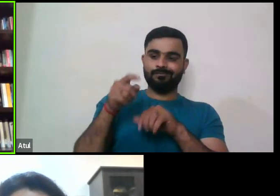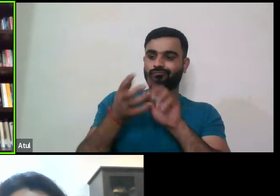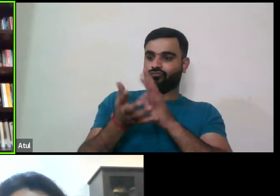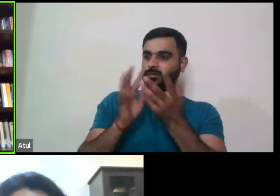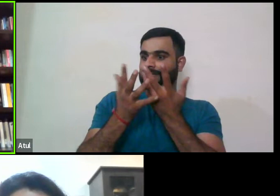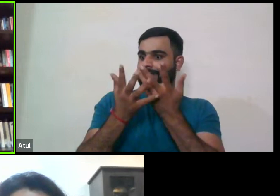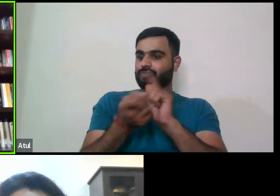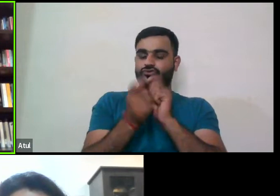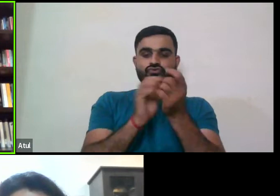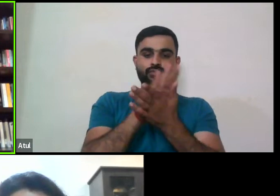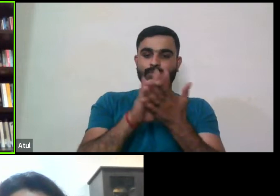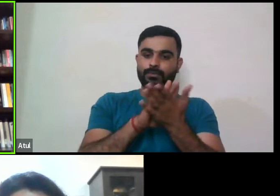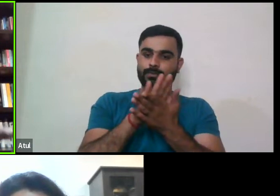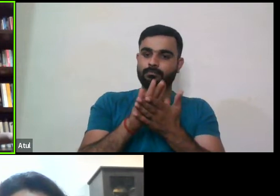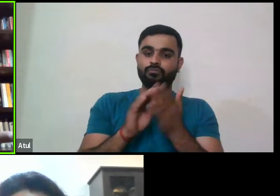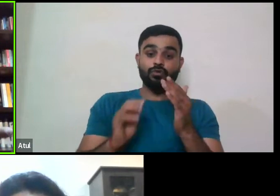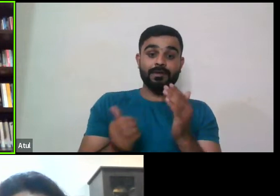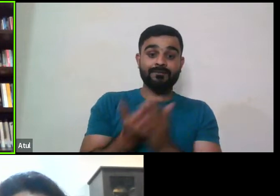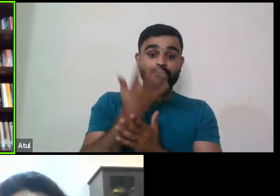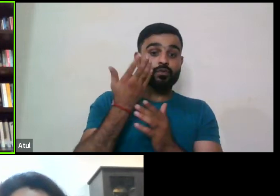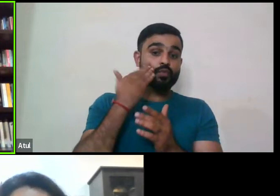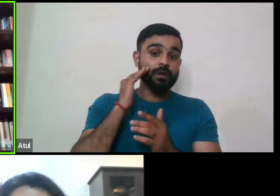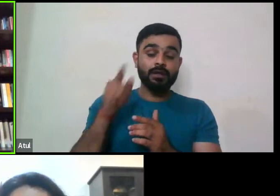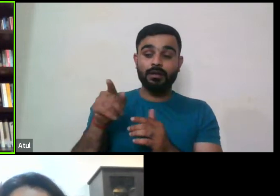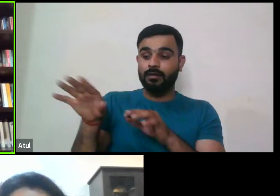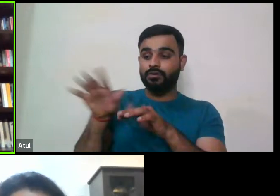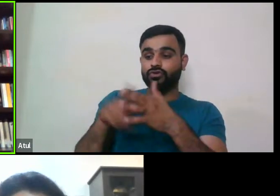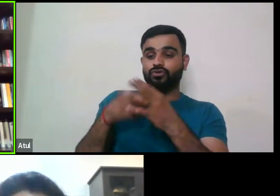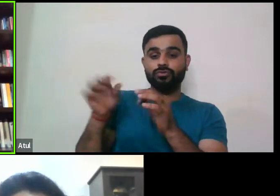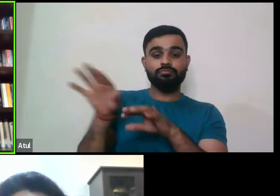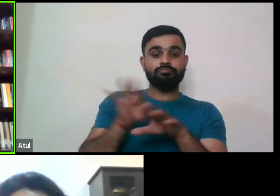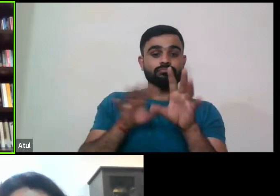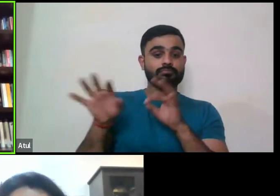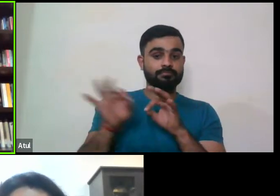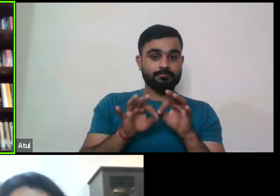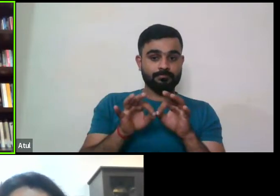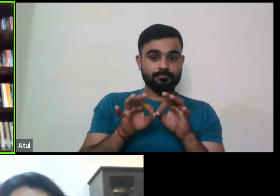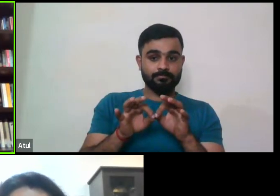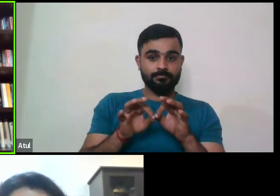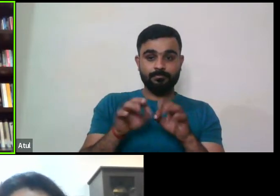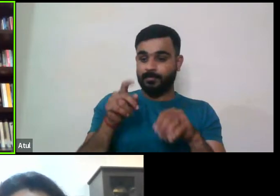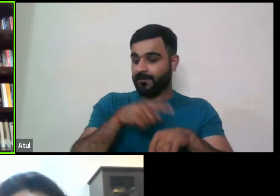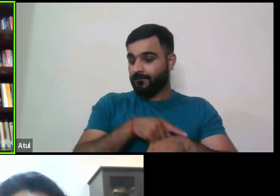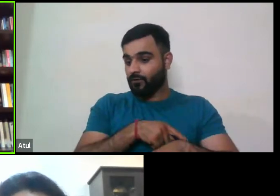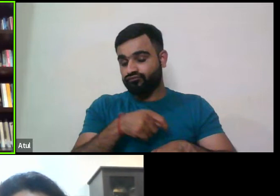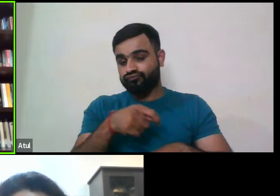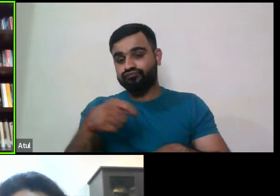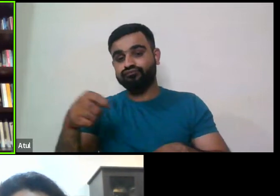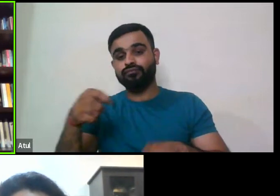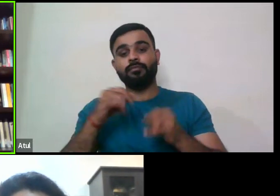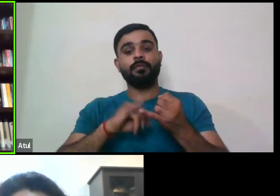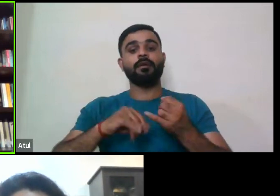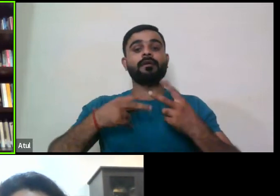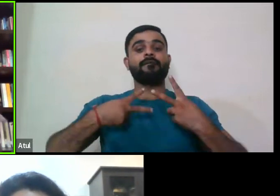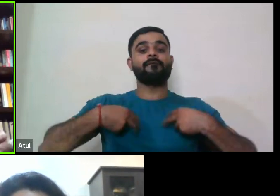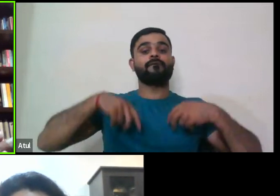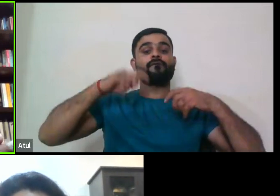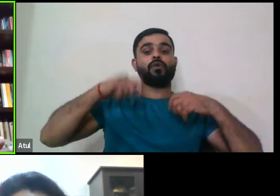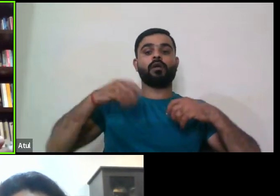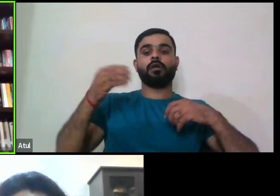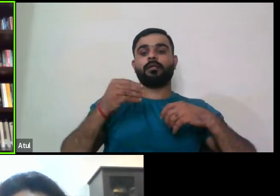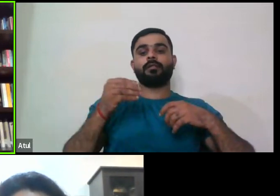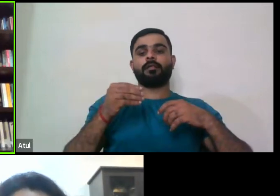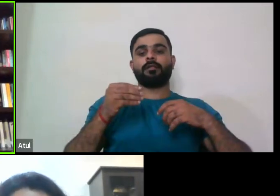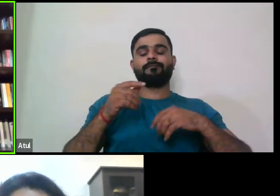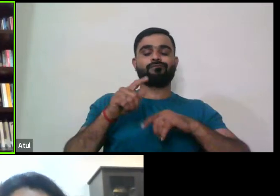changing at the initial end of when they are appointed. They will have then longer durations on the court, which means some